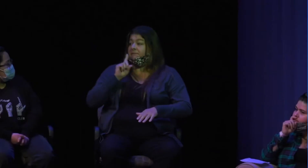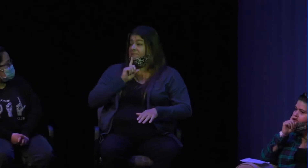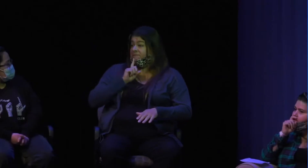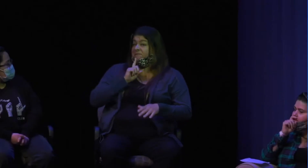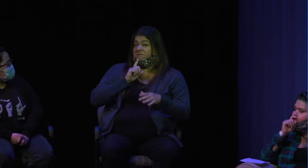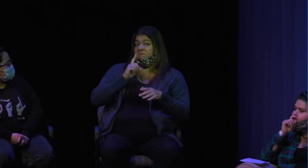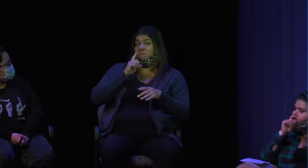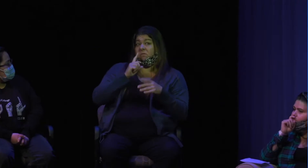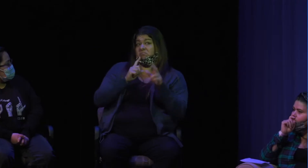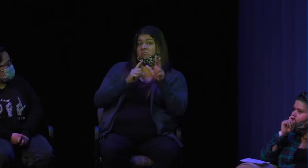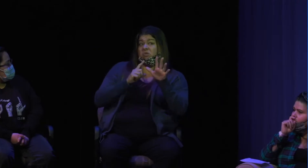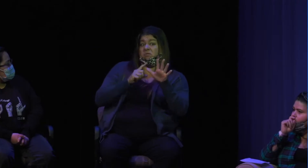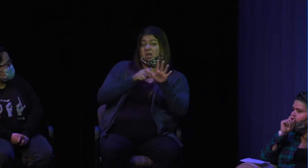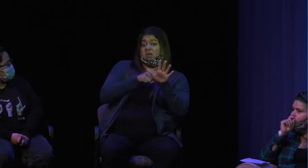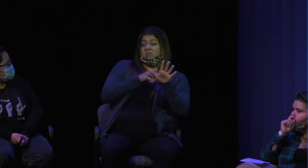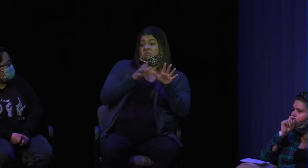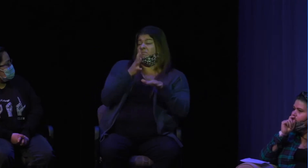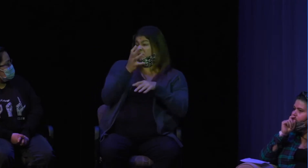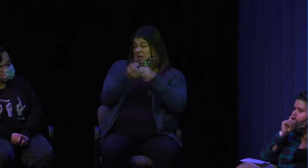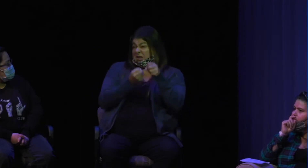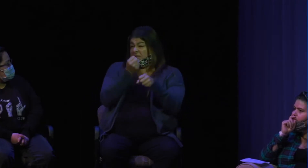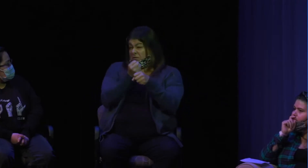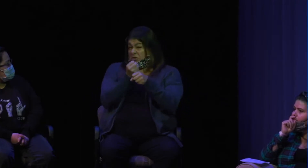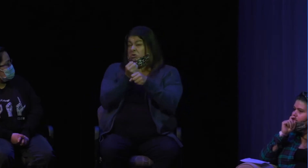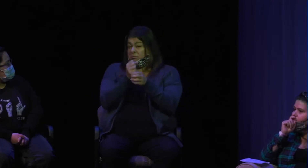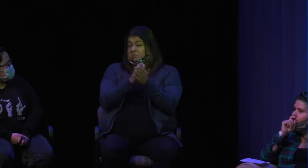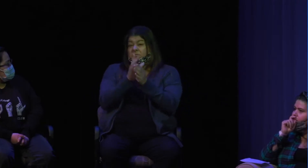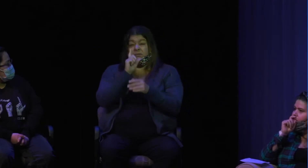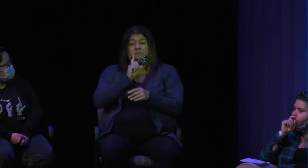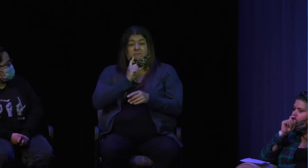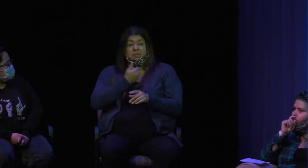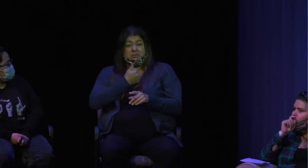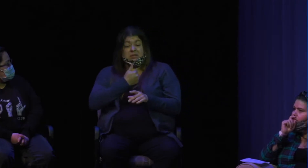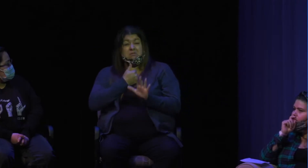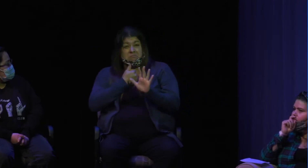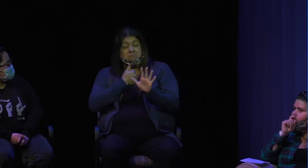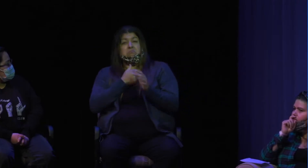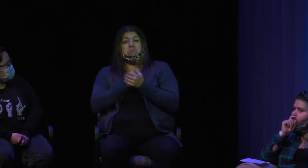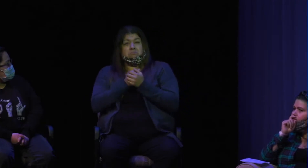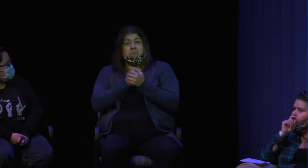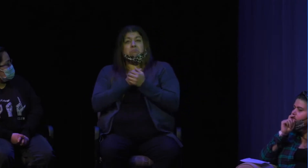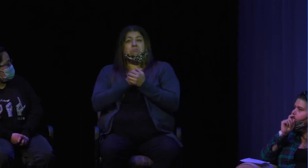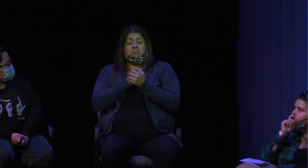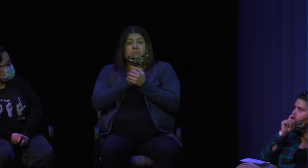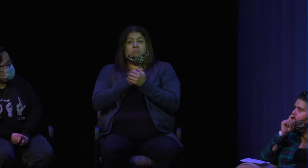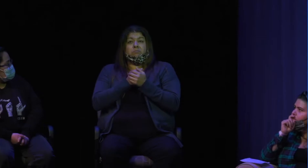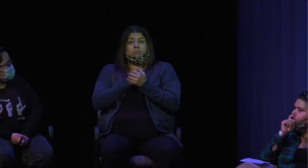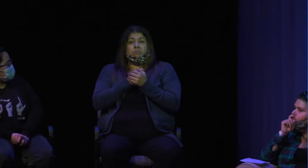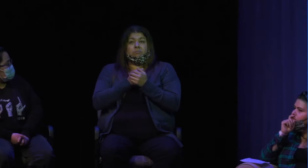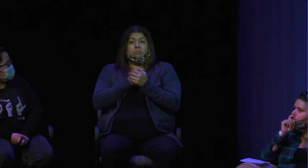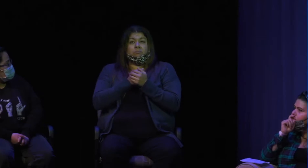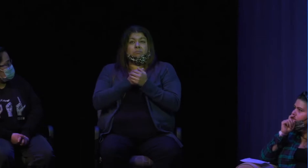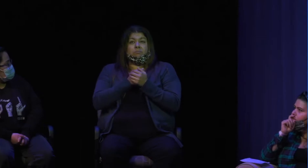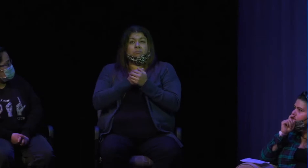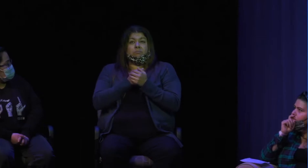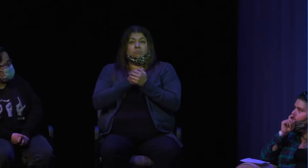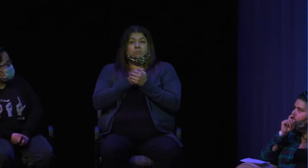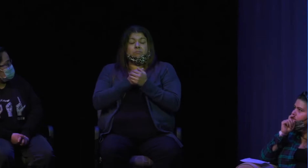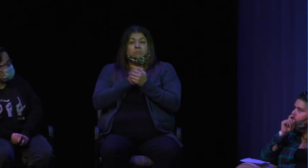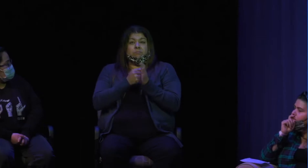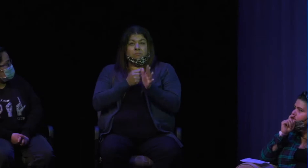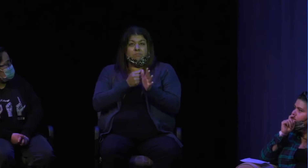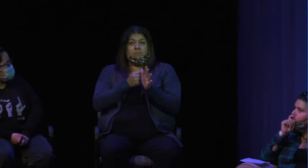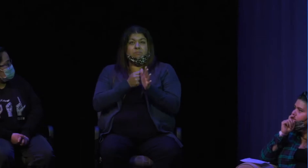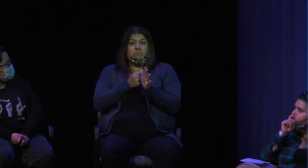pretty significant loss with my hearing. And in the last, well, when I